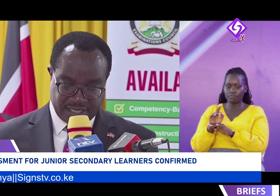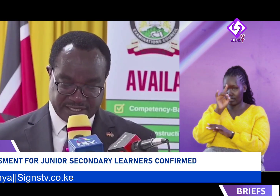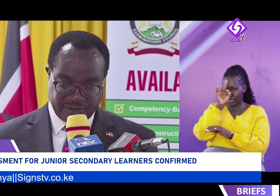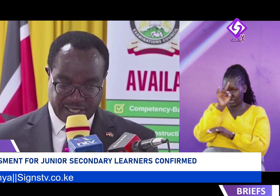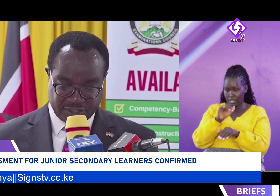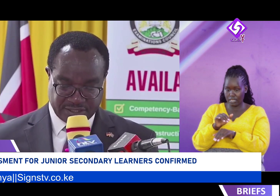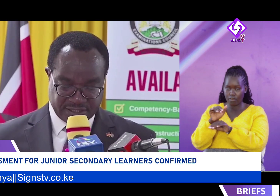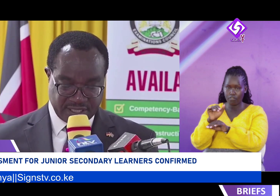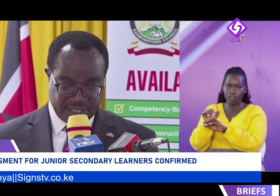and regulations.